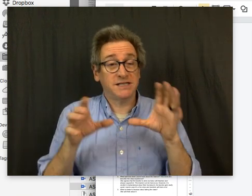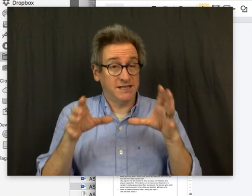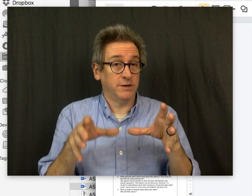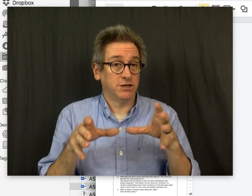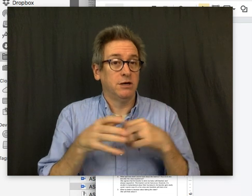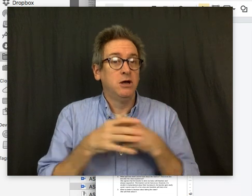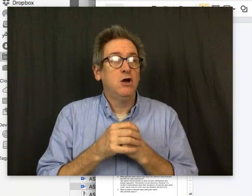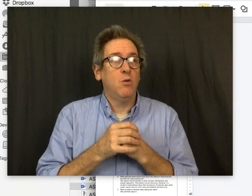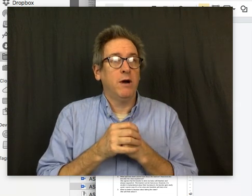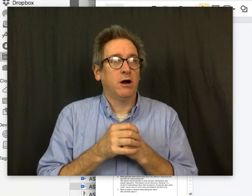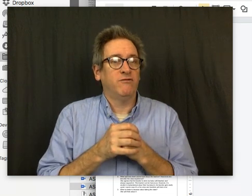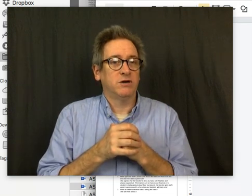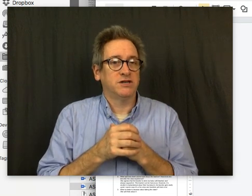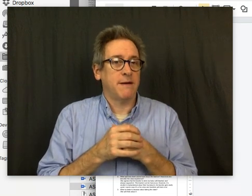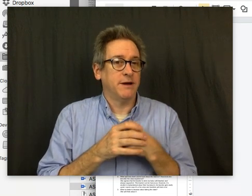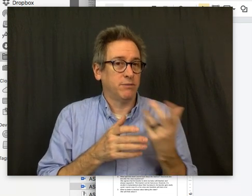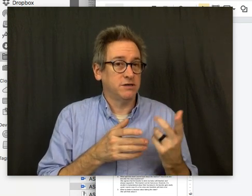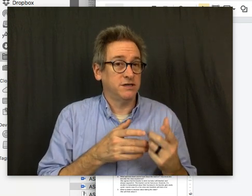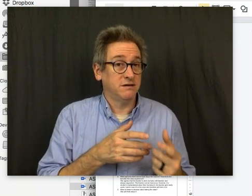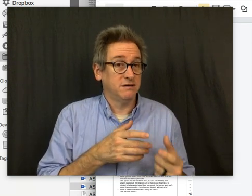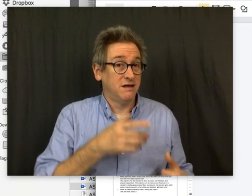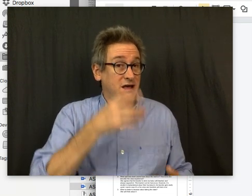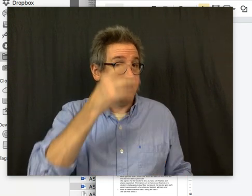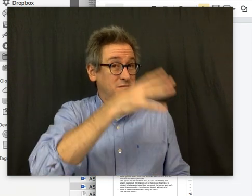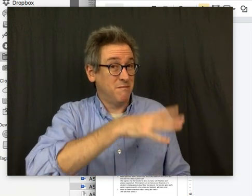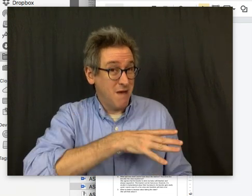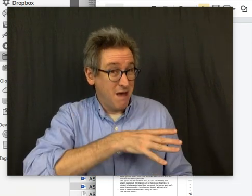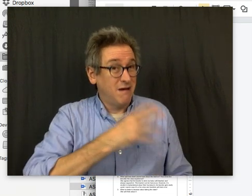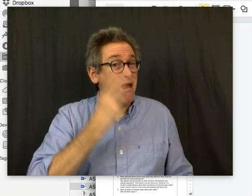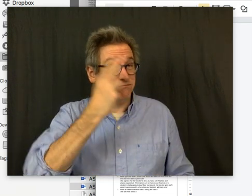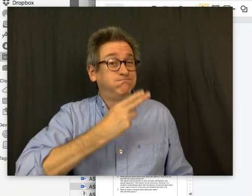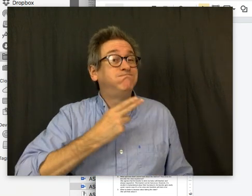Here's a situation where if we're describing a person,